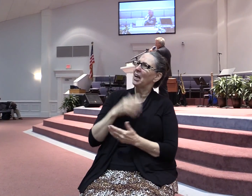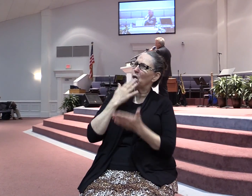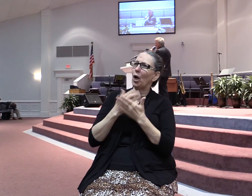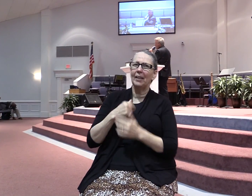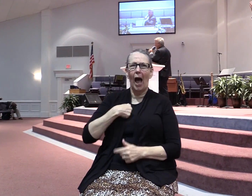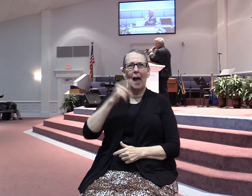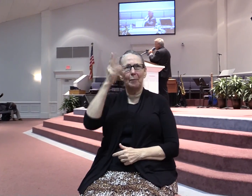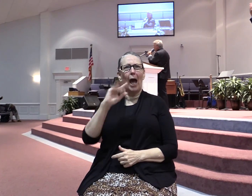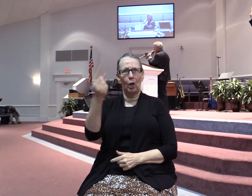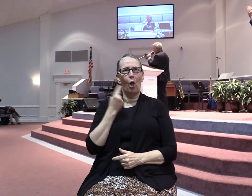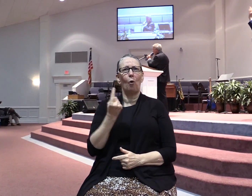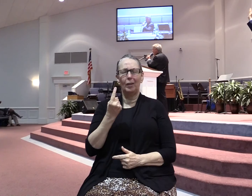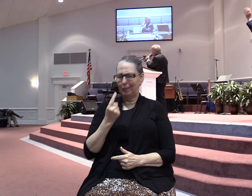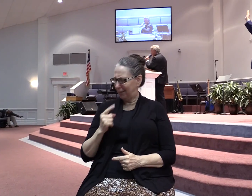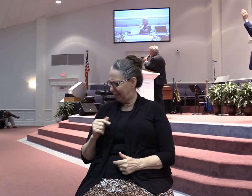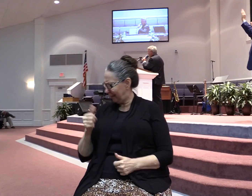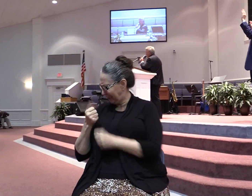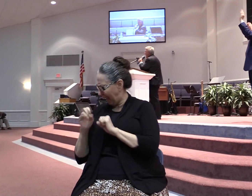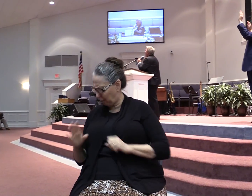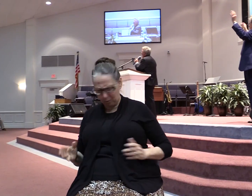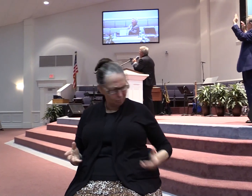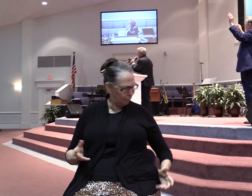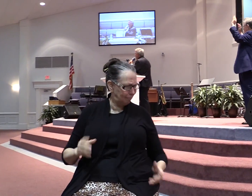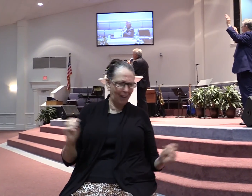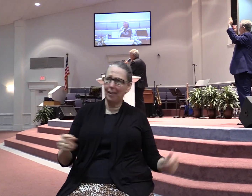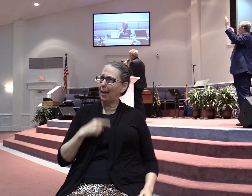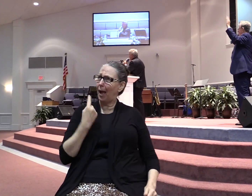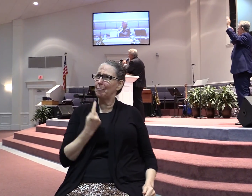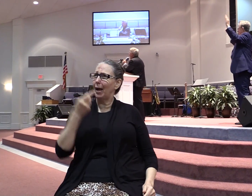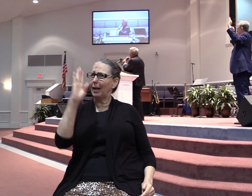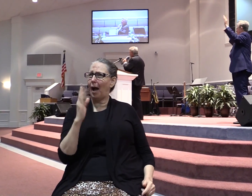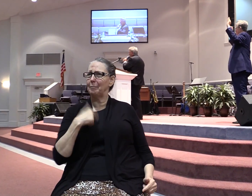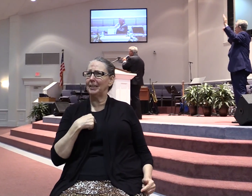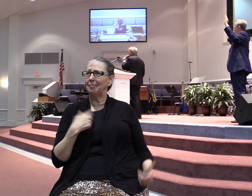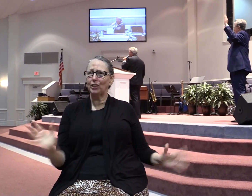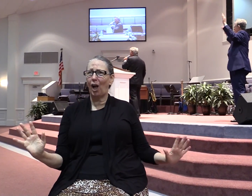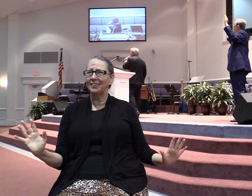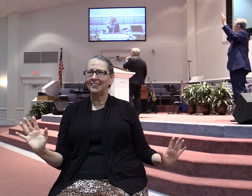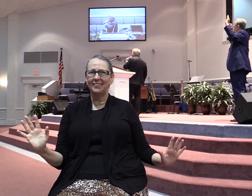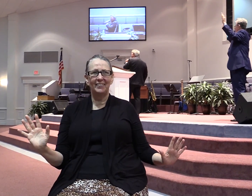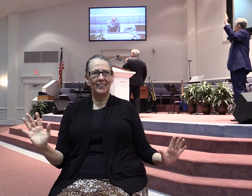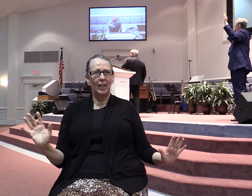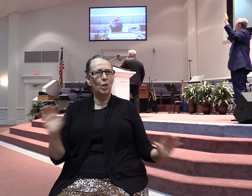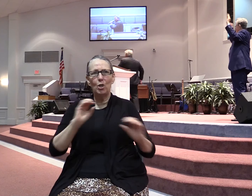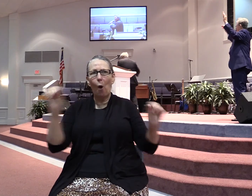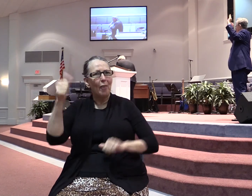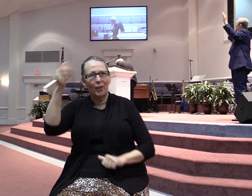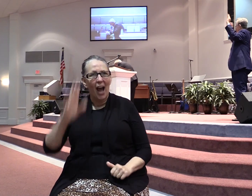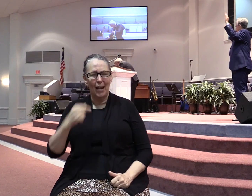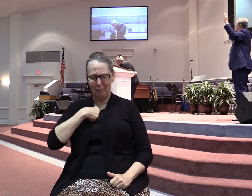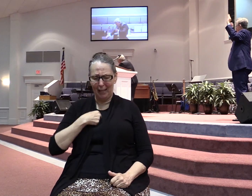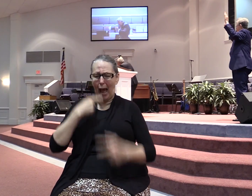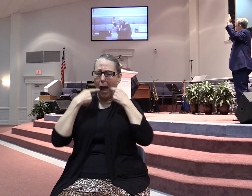am God alone, and beside me there is none other. I am God, and like me there is none else. For